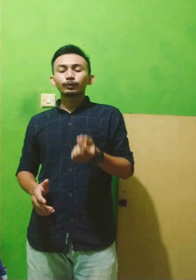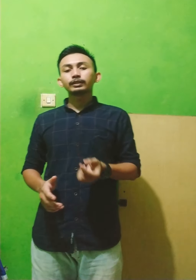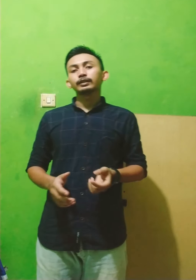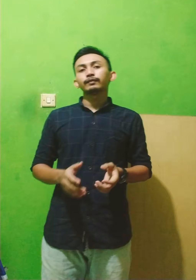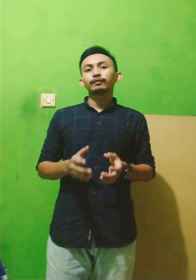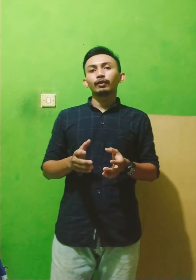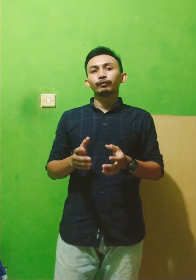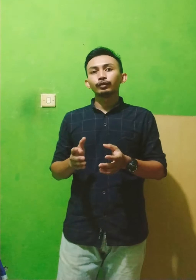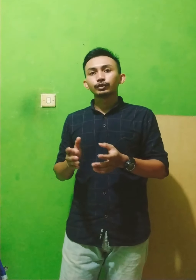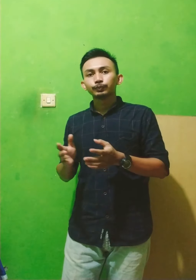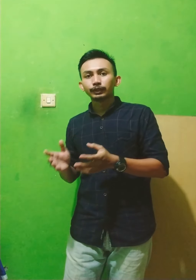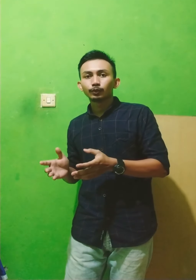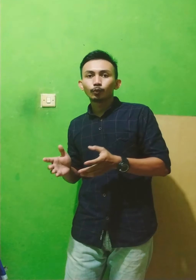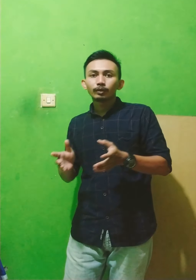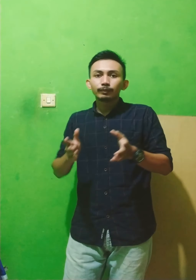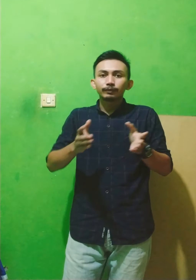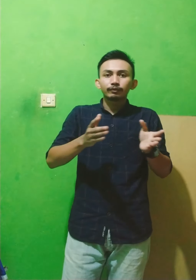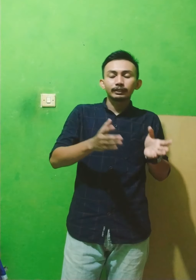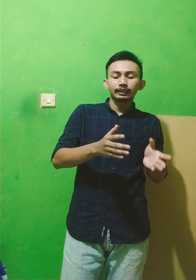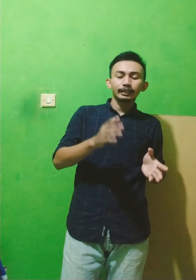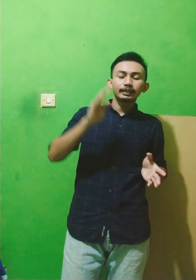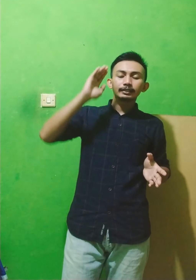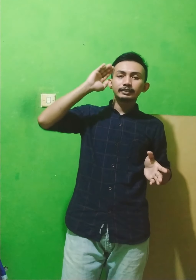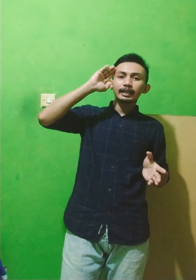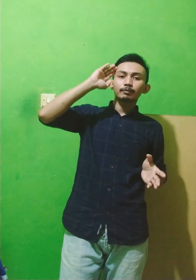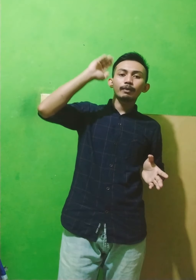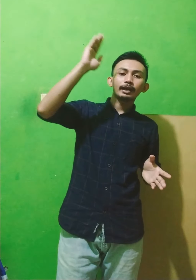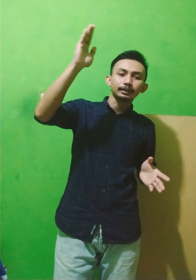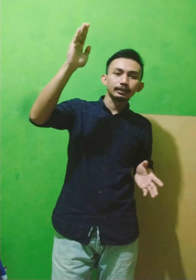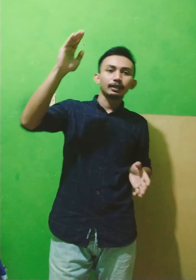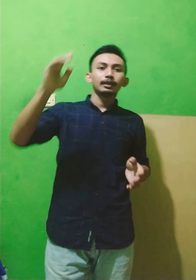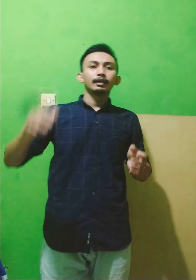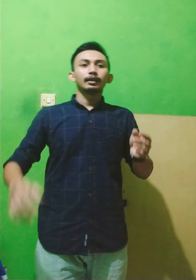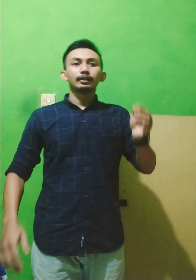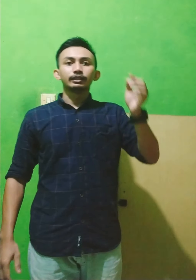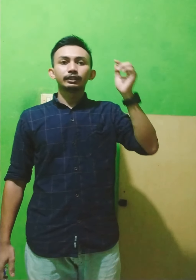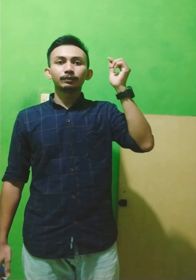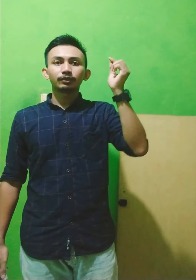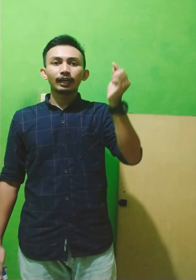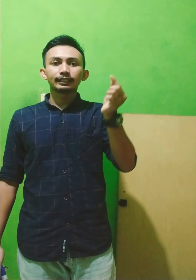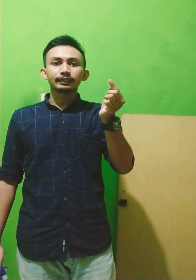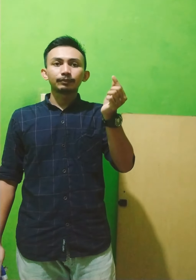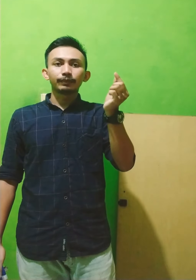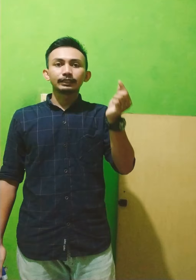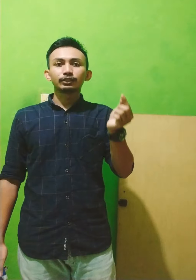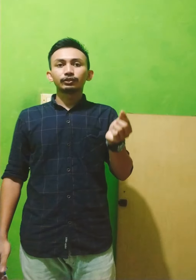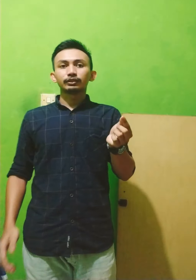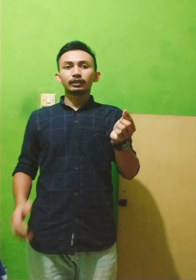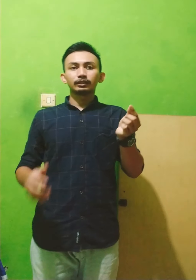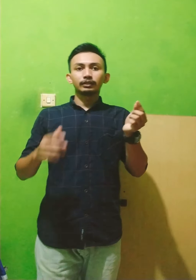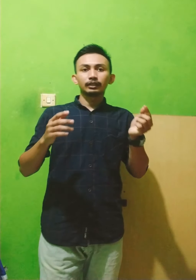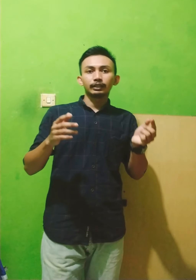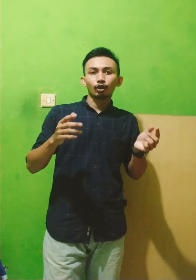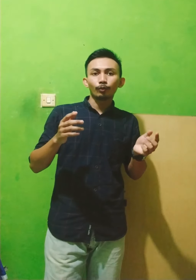information from your speech will be fresh in their mind. Summarizing means to sufficiently